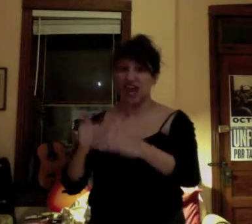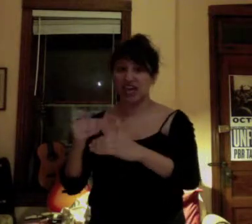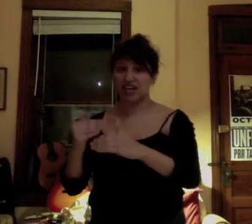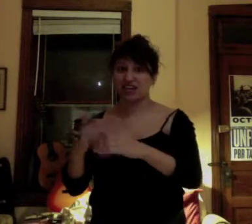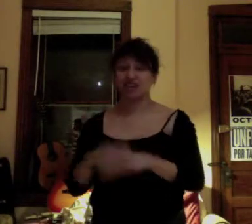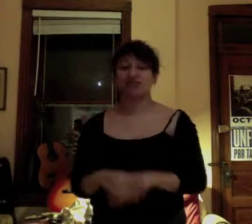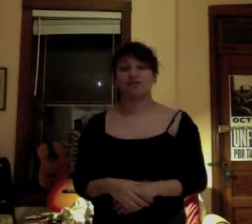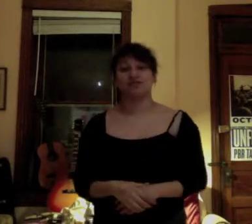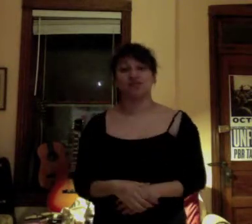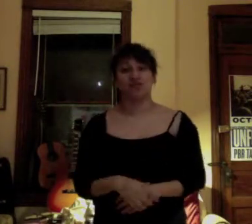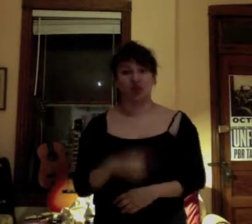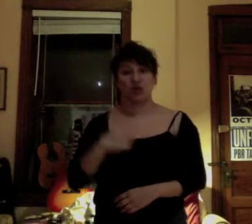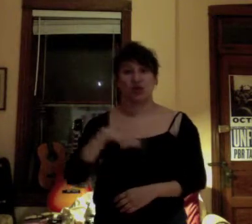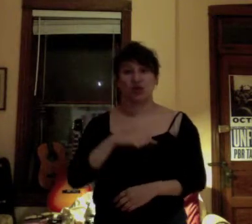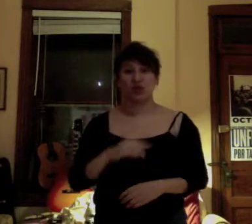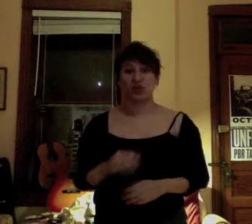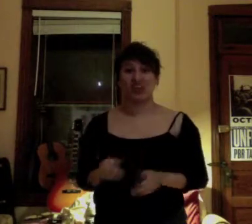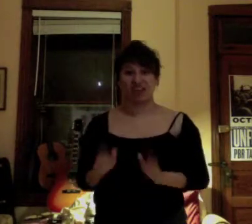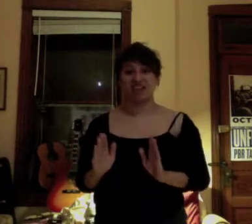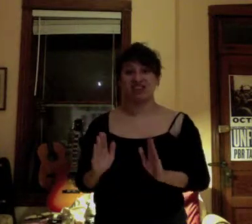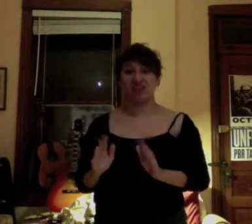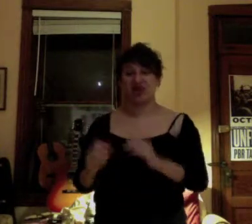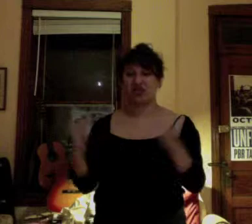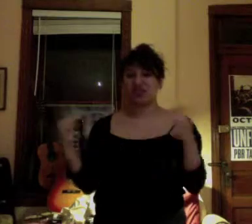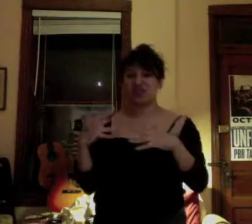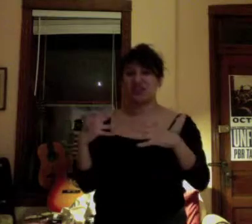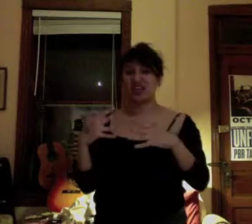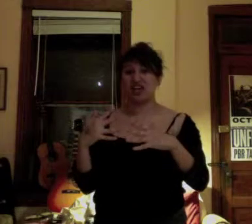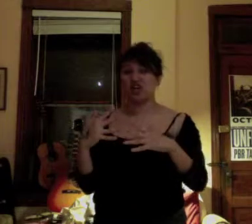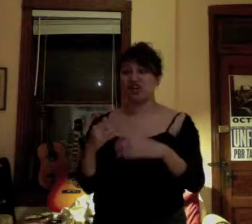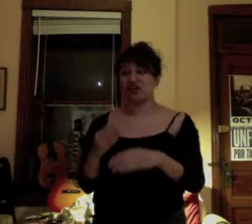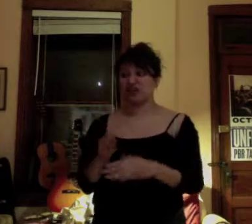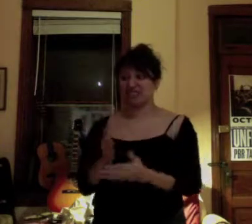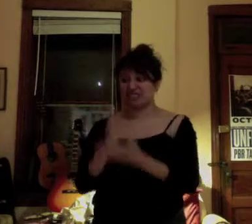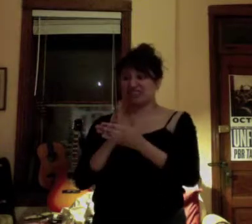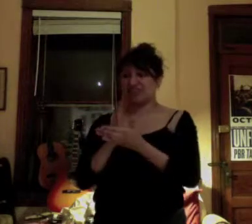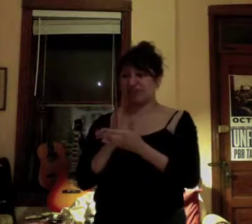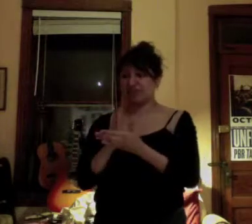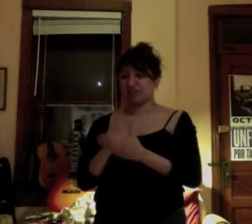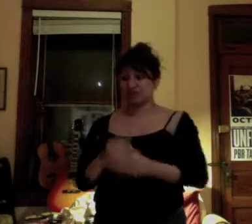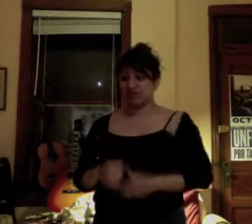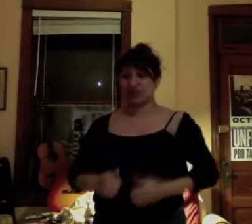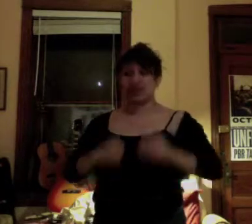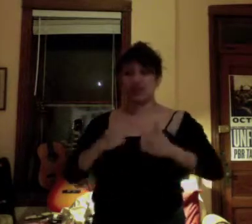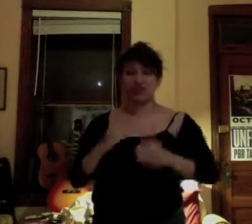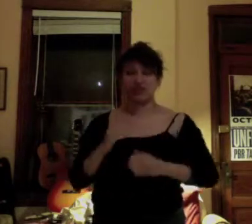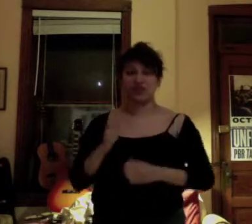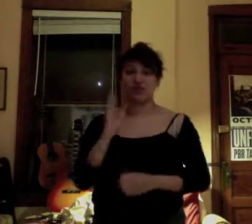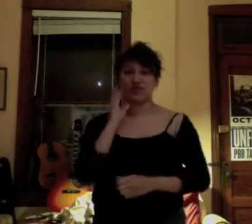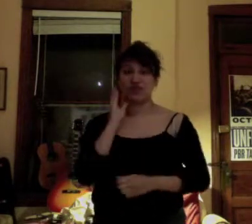us and to stop us from living fully or realizing our dreams. Well, what's the